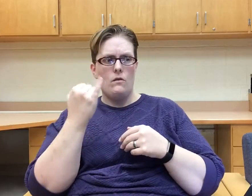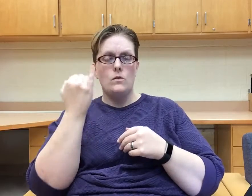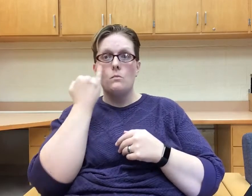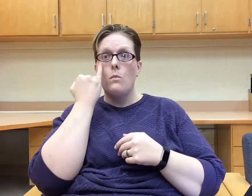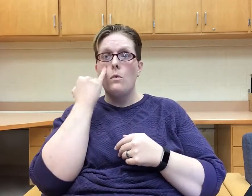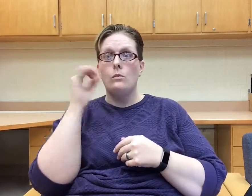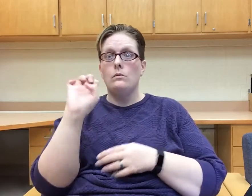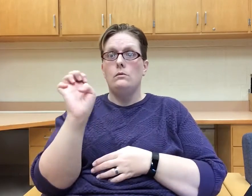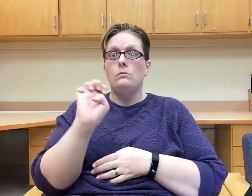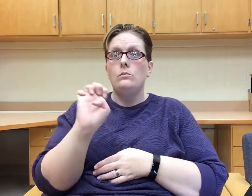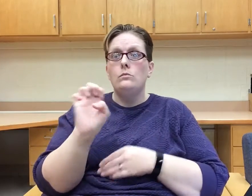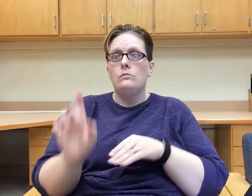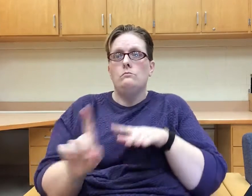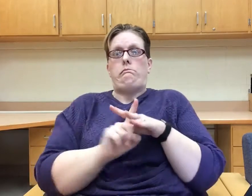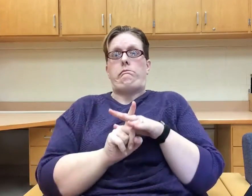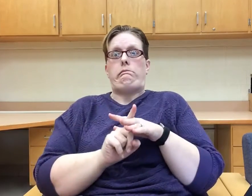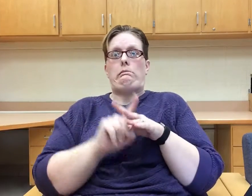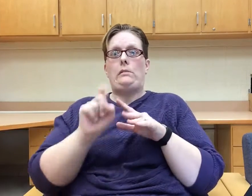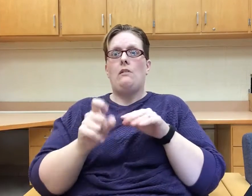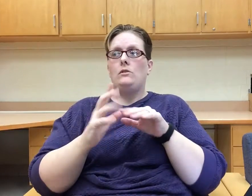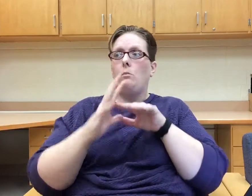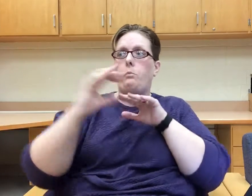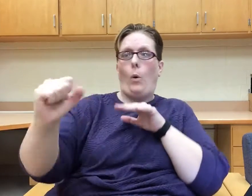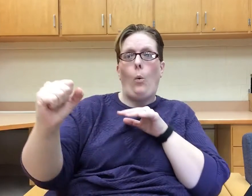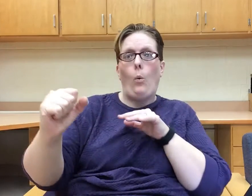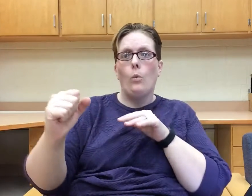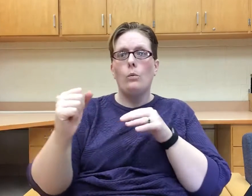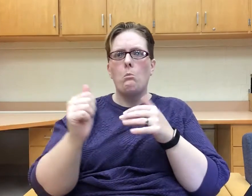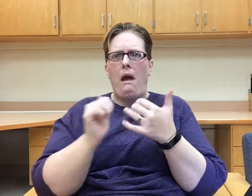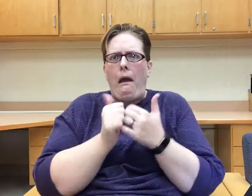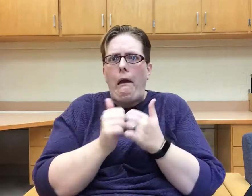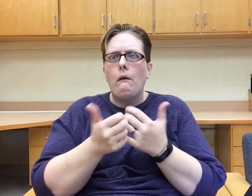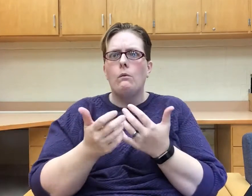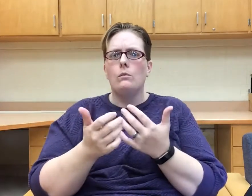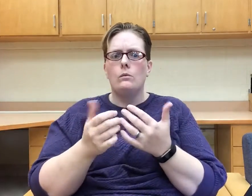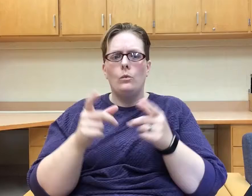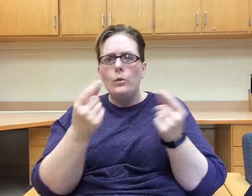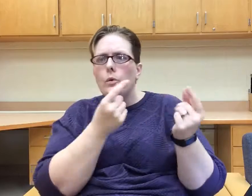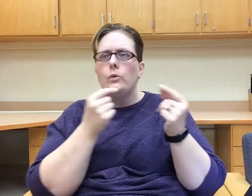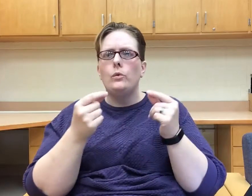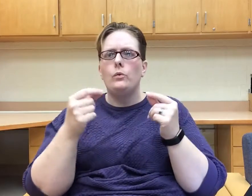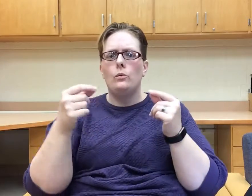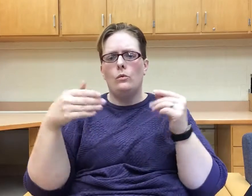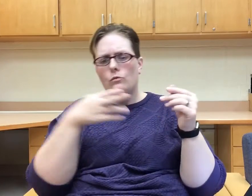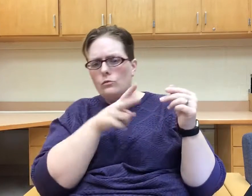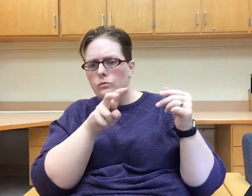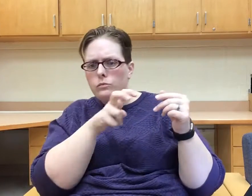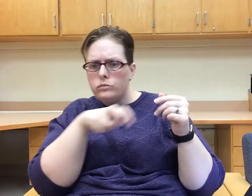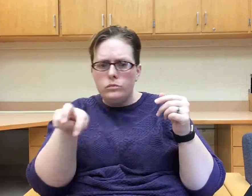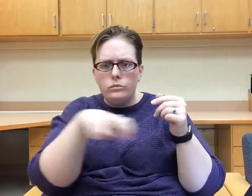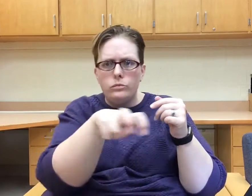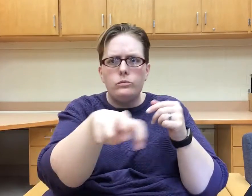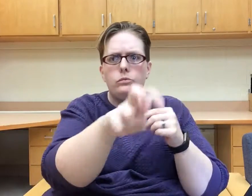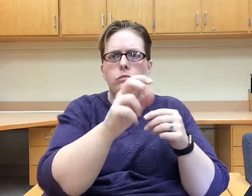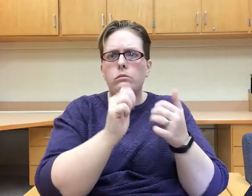area? Or maybe an emergency comes up and they need to make an evacuation plan. How do they know which way to go?